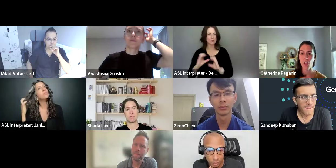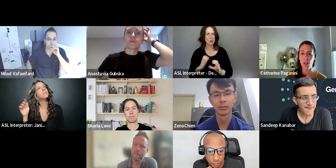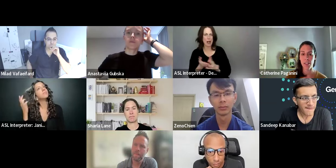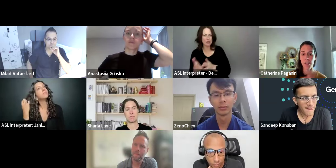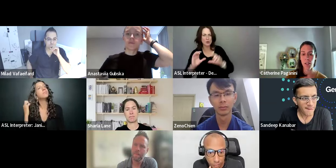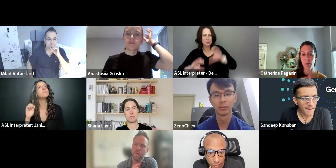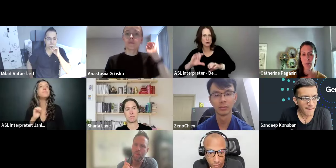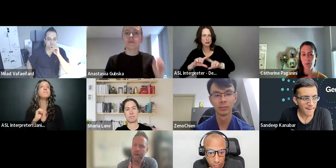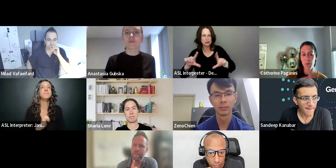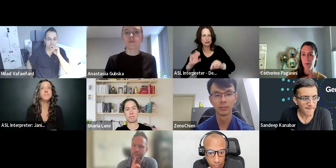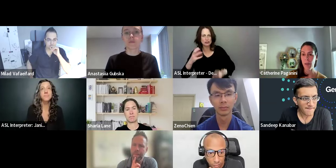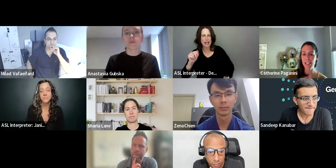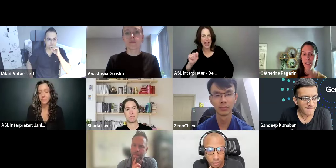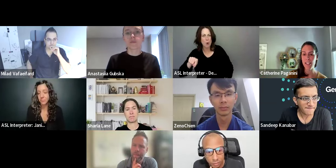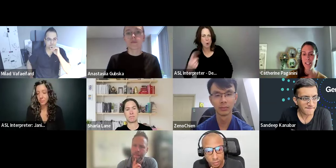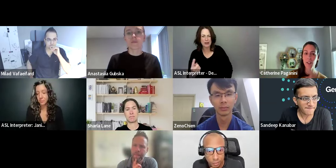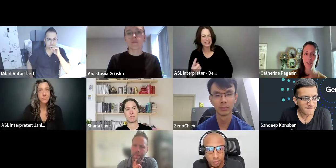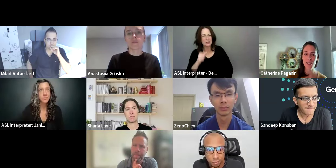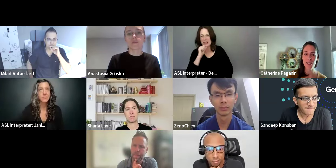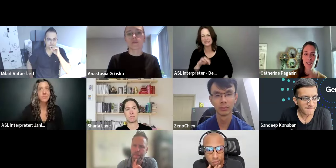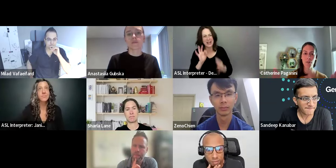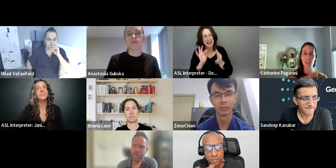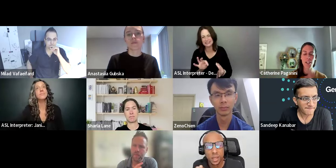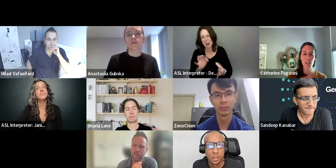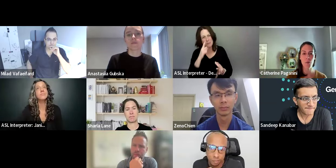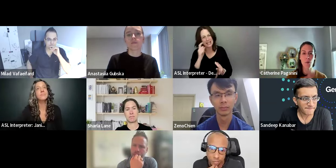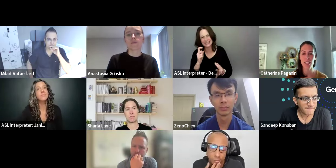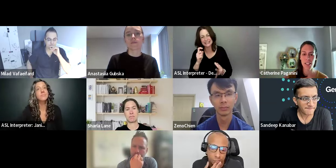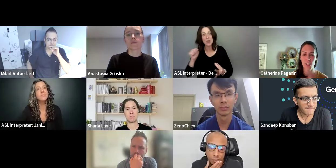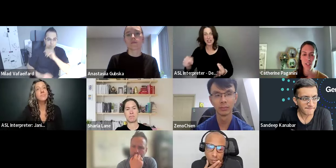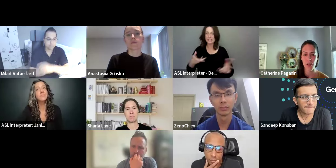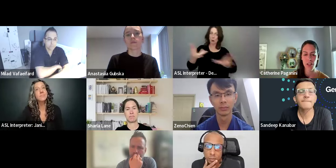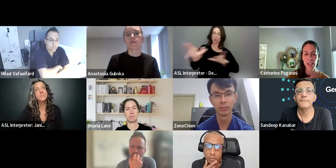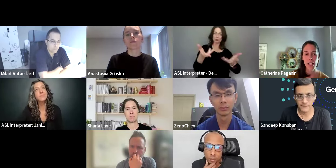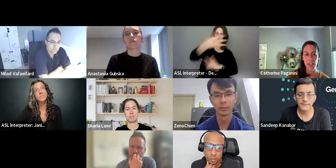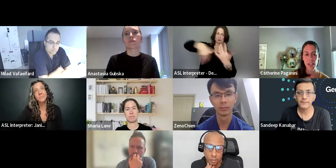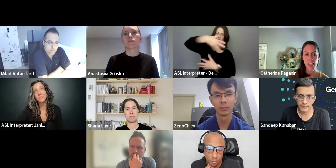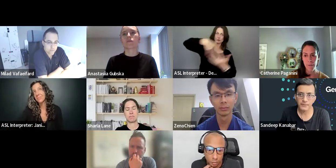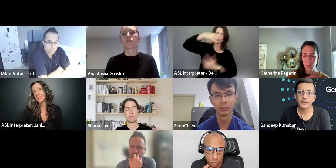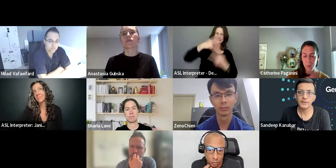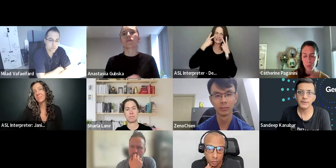So that's not ideal, right? Because this is like a conversation. We want to see each other.